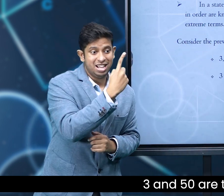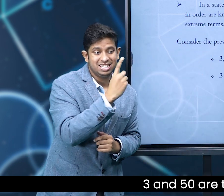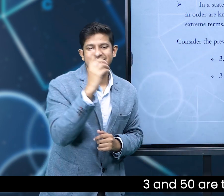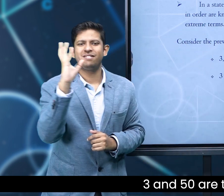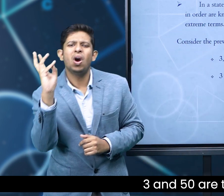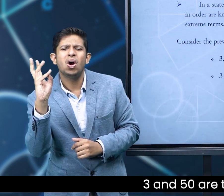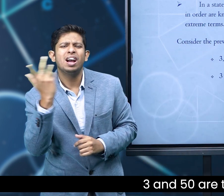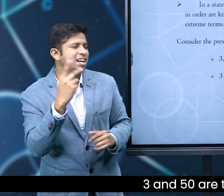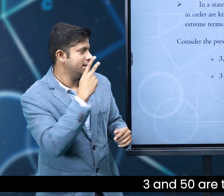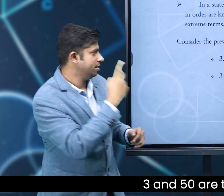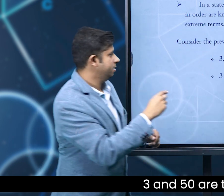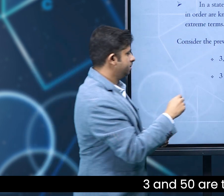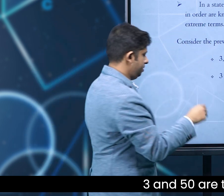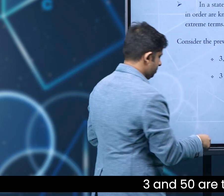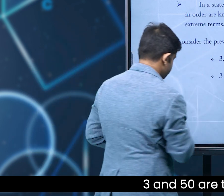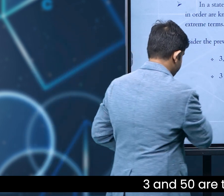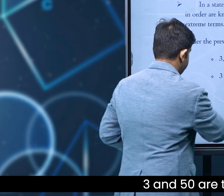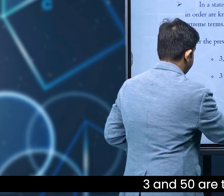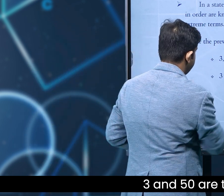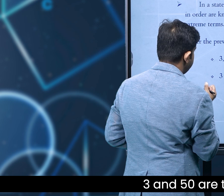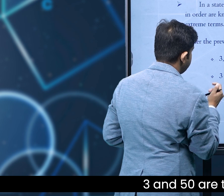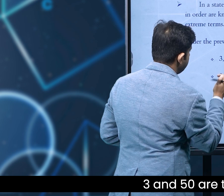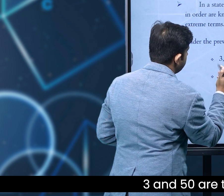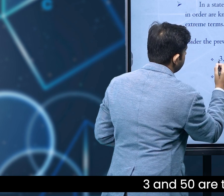3 and 50 are the extreme terms.